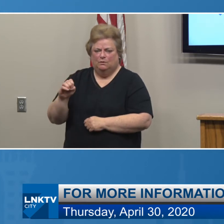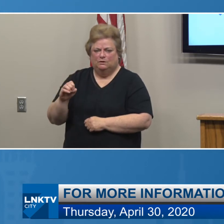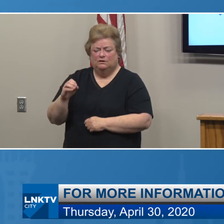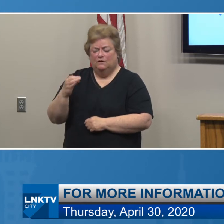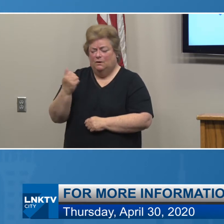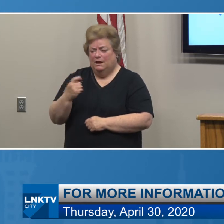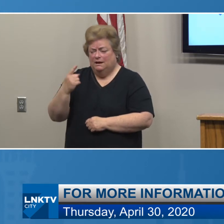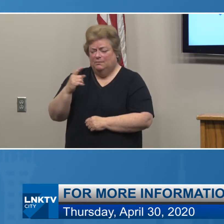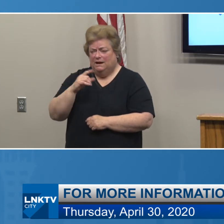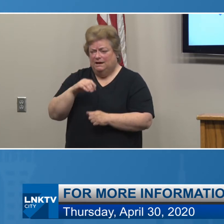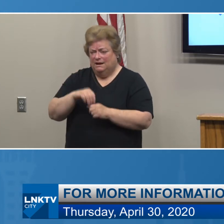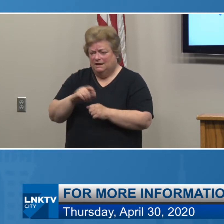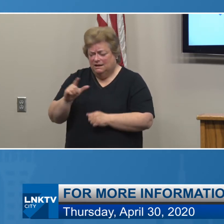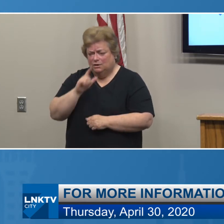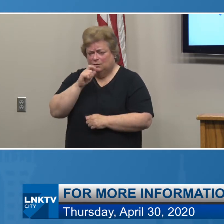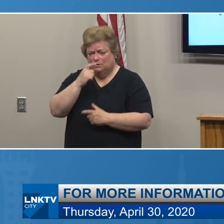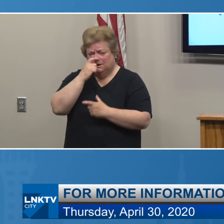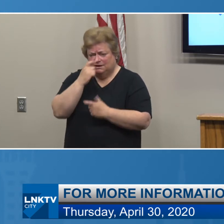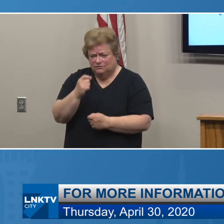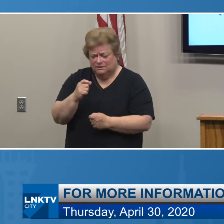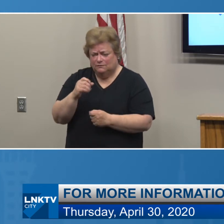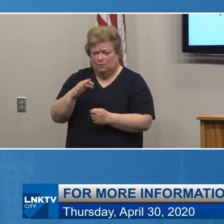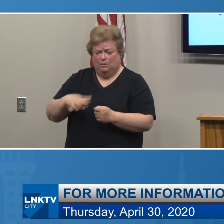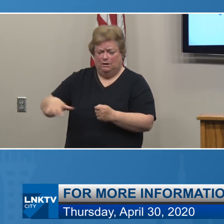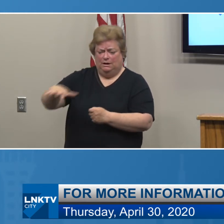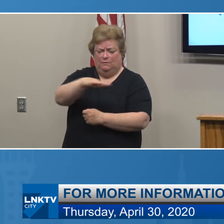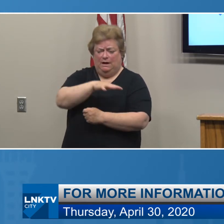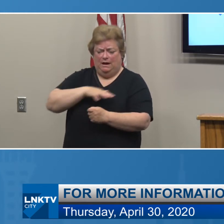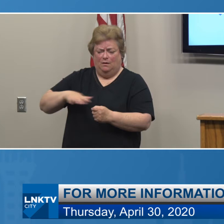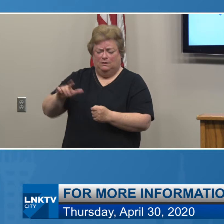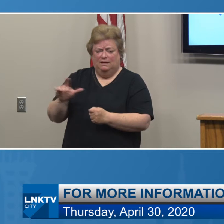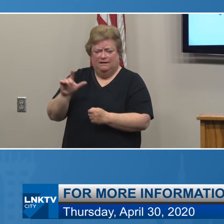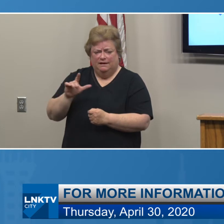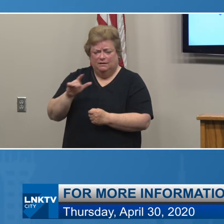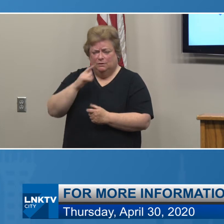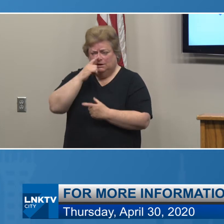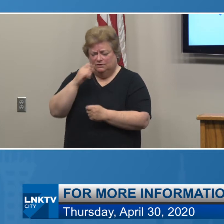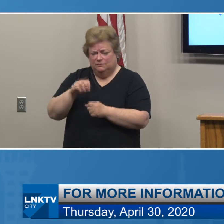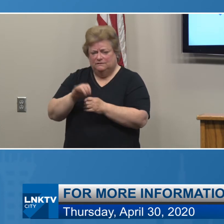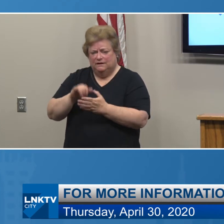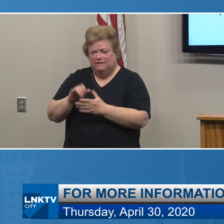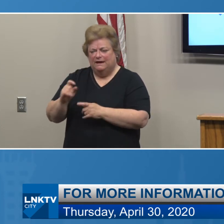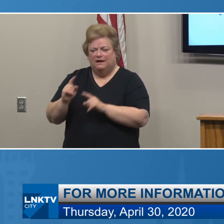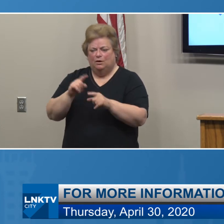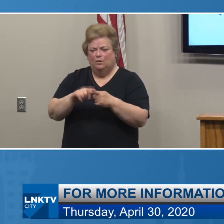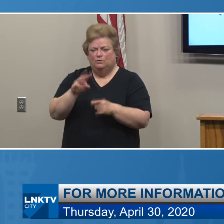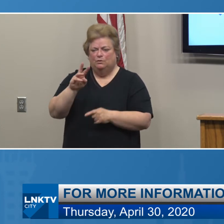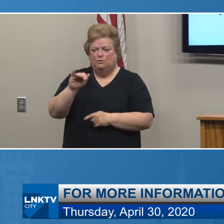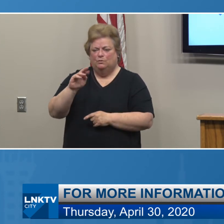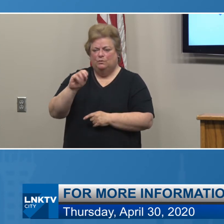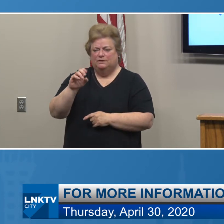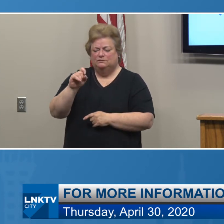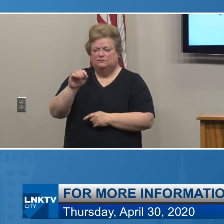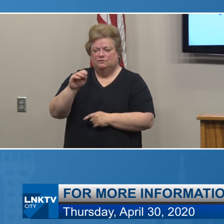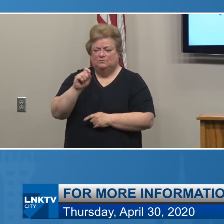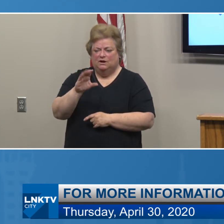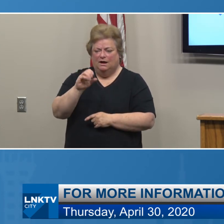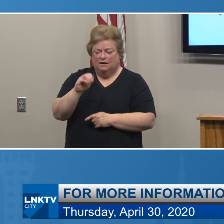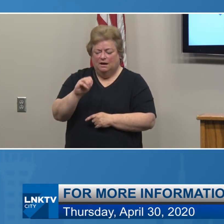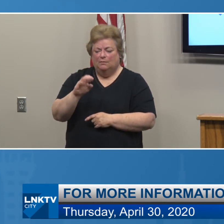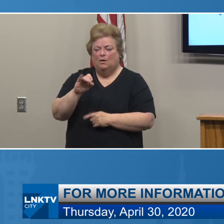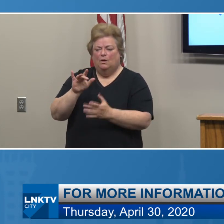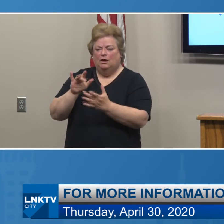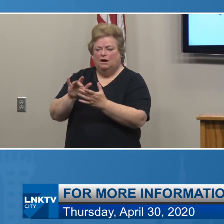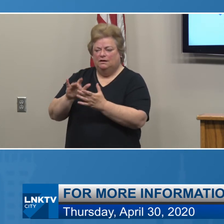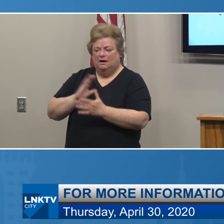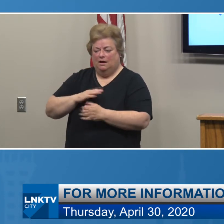in Lincoln that's interested or in the surrounding area that's interested in that promotion, they can go to windstream.com or contact our local